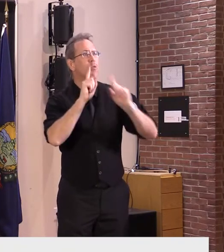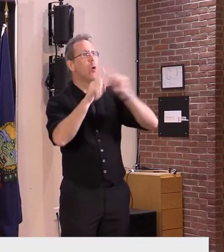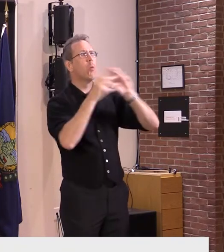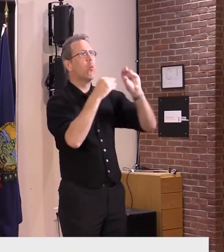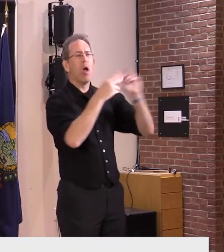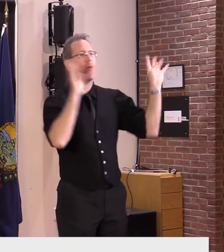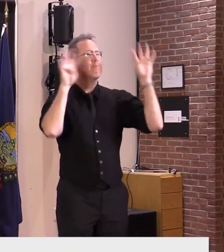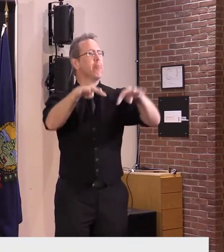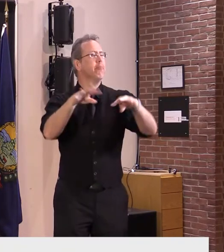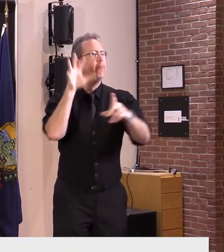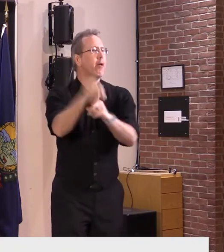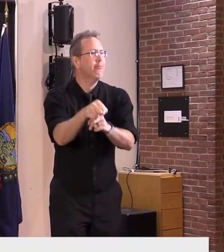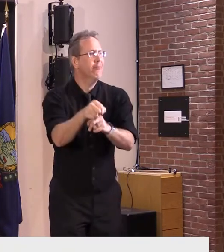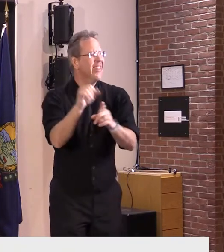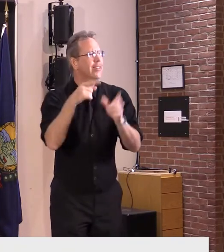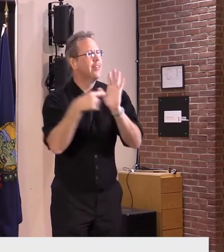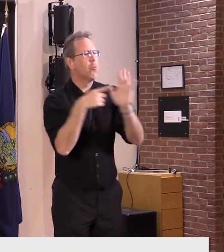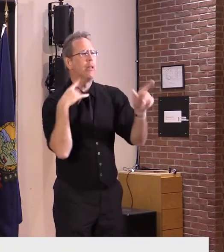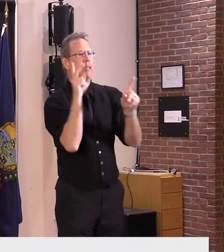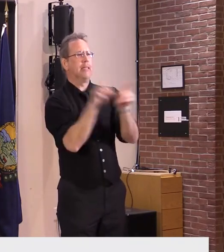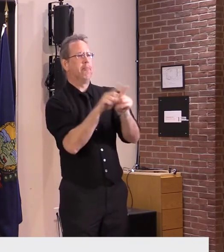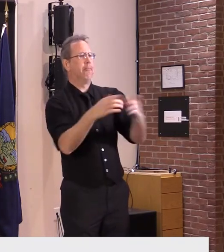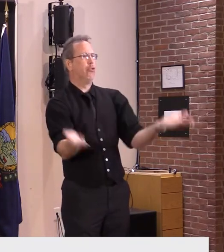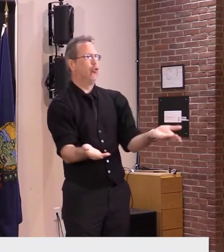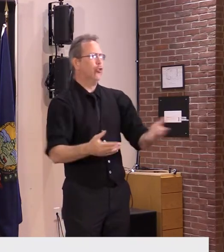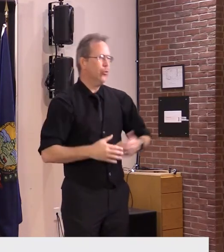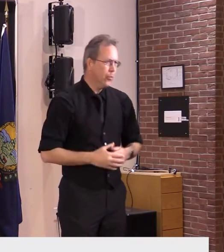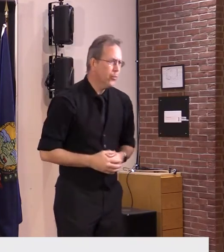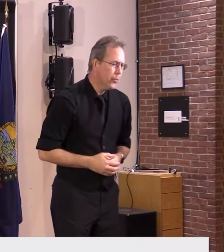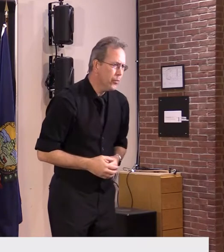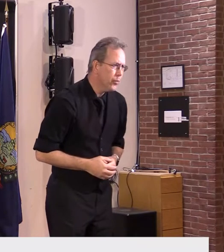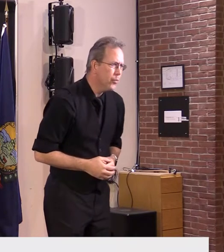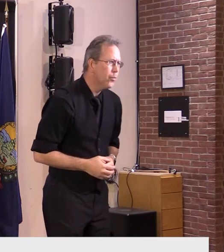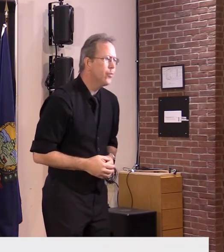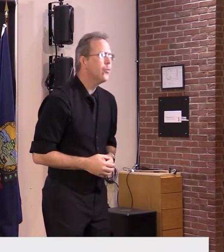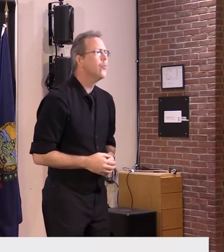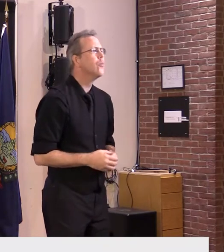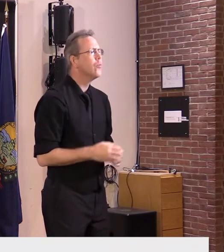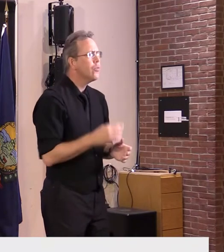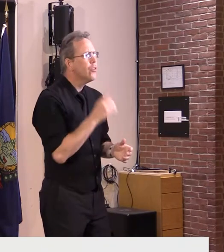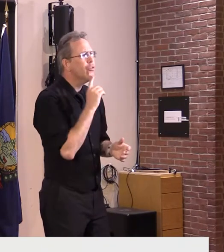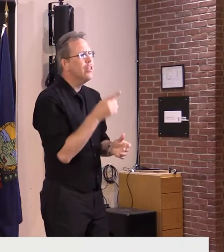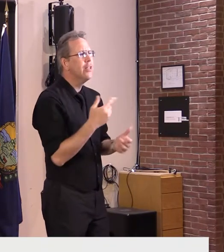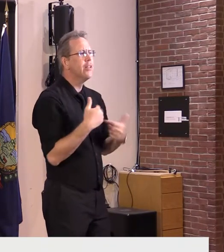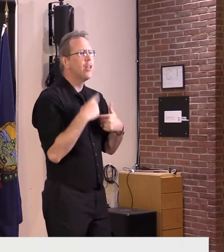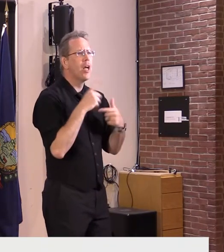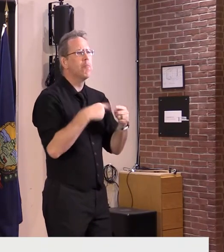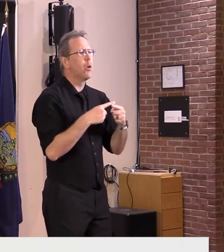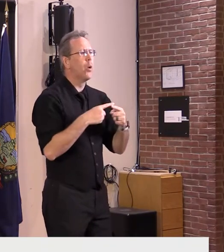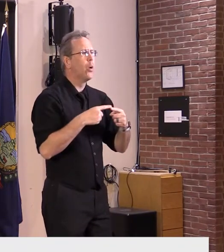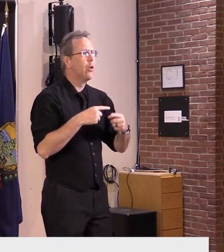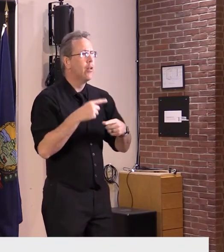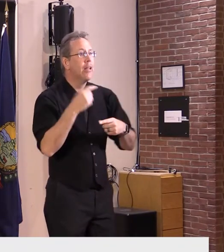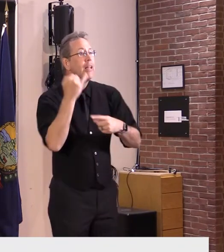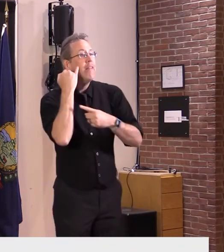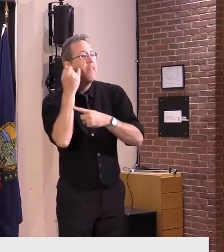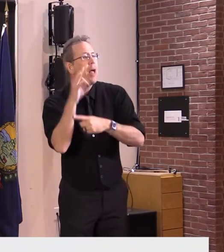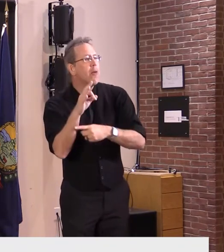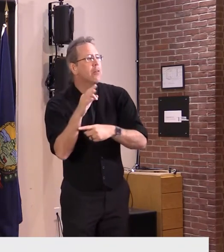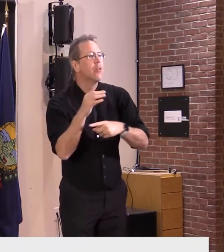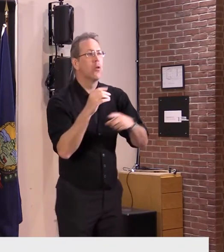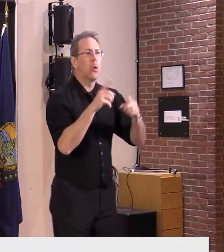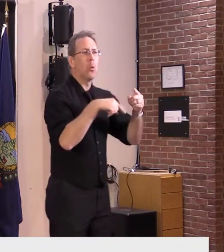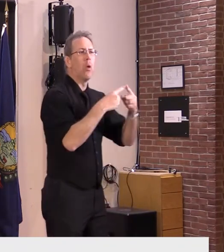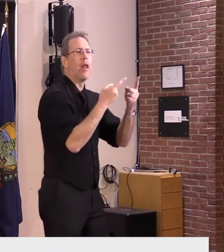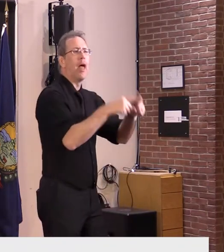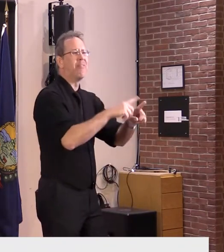just a question. It wasn't a question of if, it was a question of which day. And so we need that information. We need